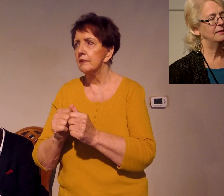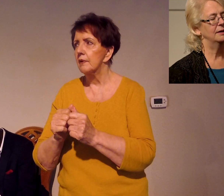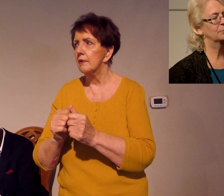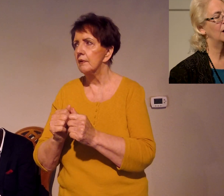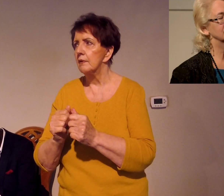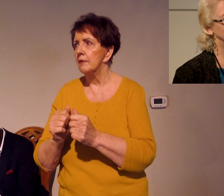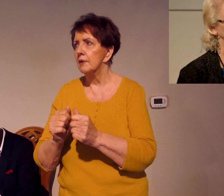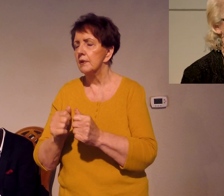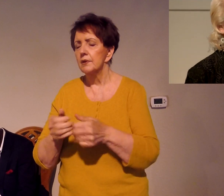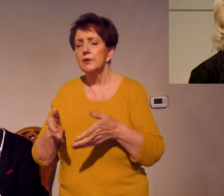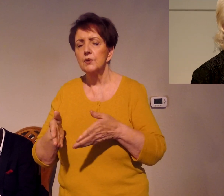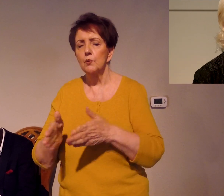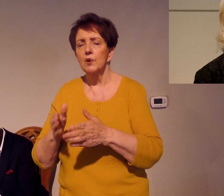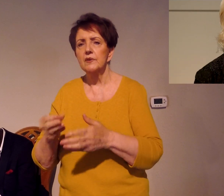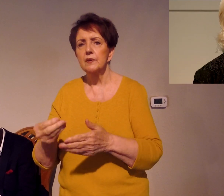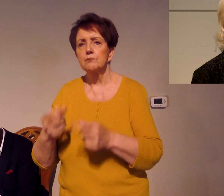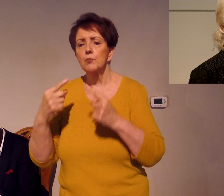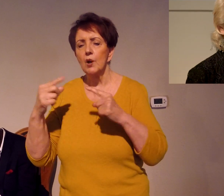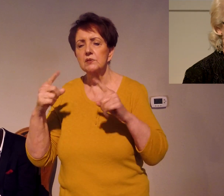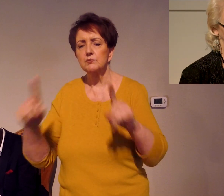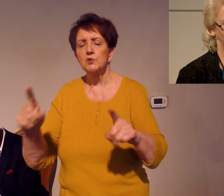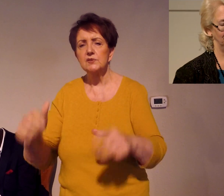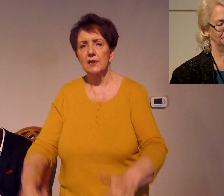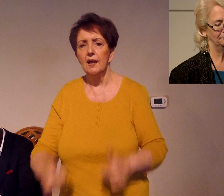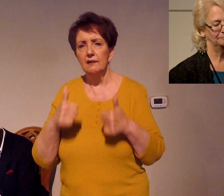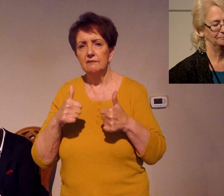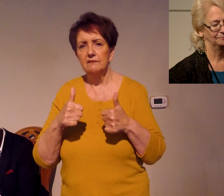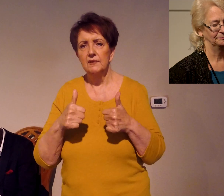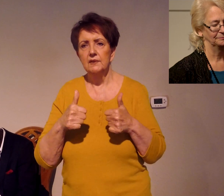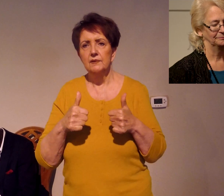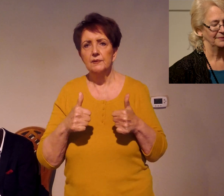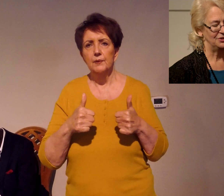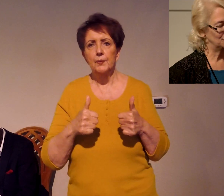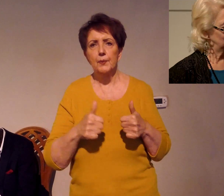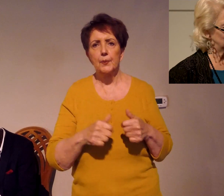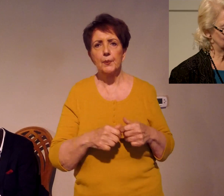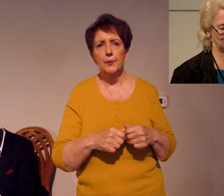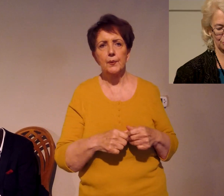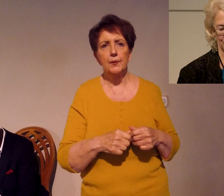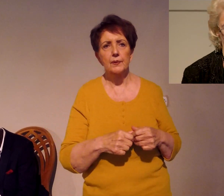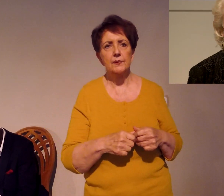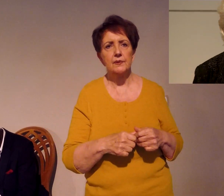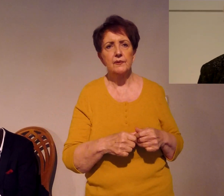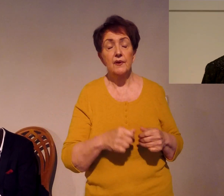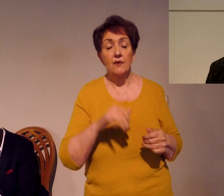in a way that prospers life. And to this